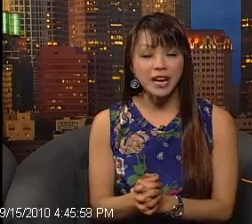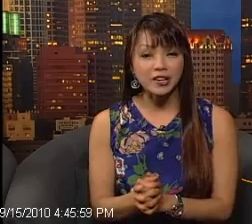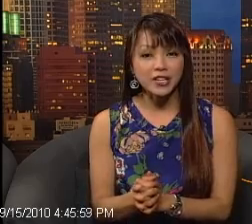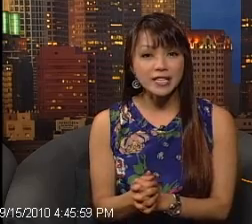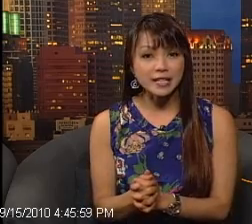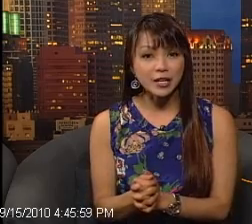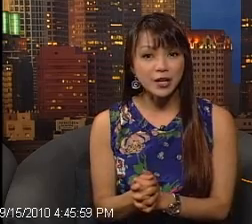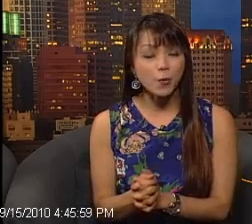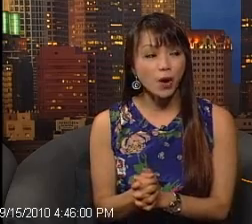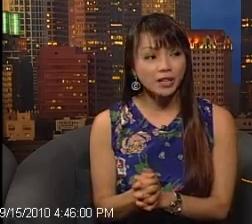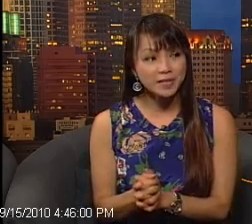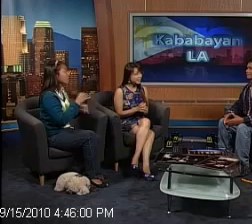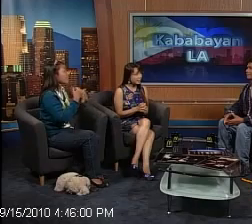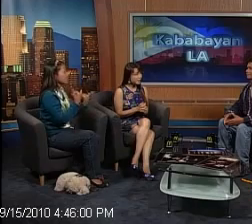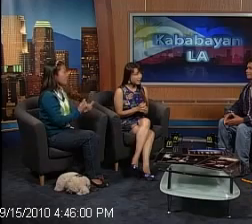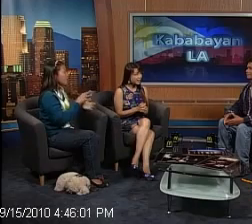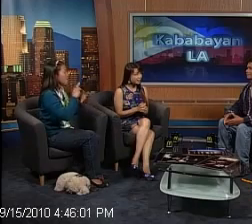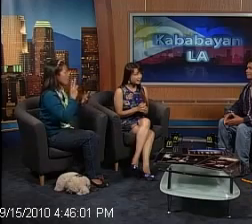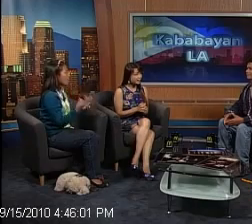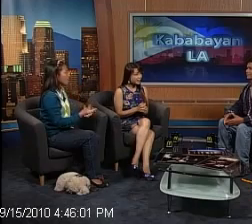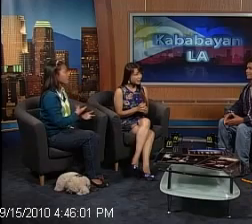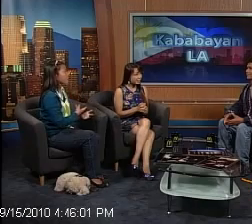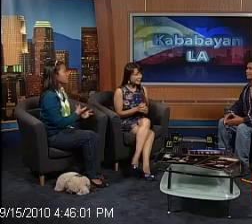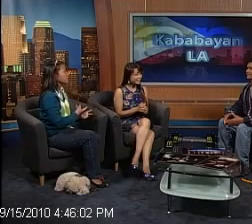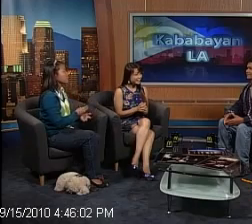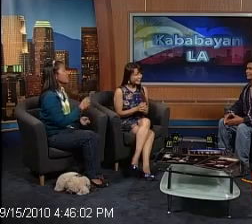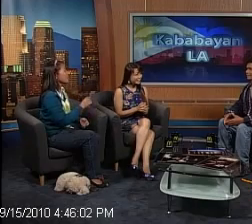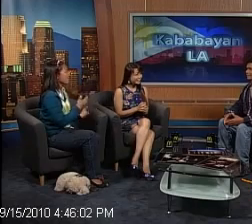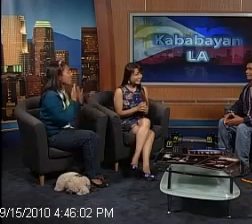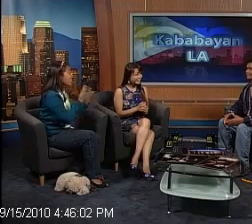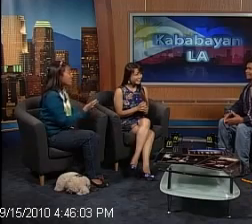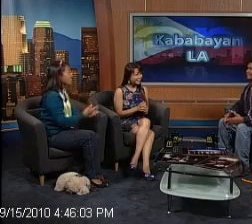Alnoe Paler is here. Welcome to Kababayan LA, Alnoe.